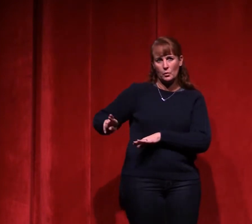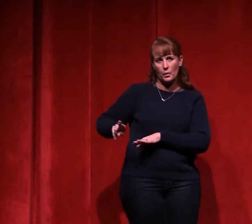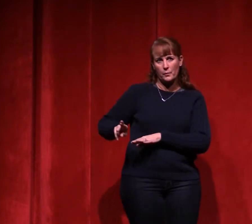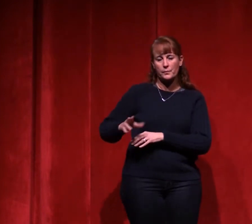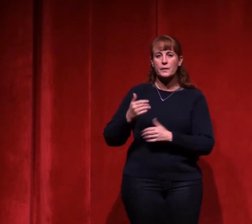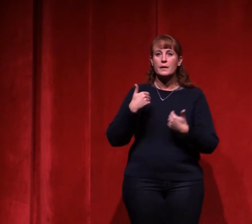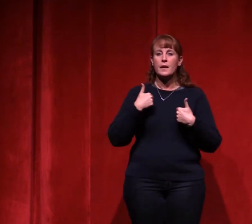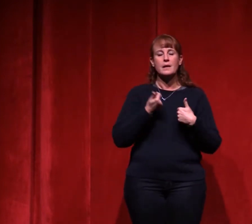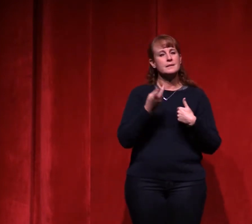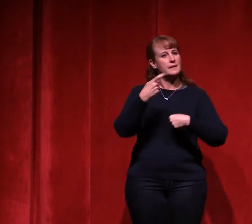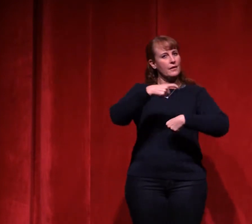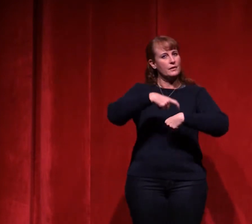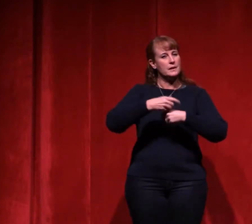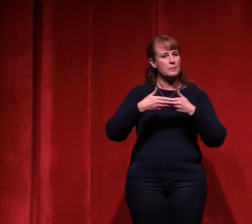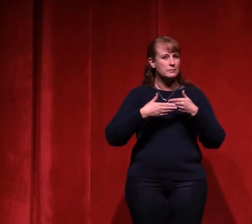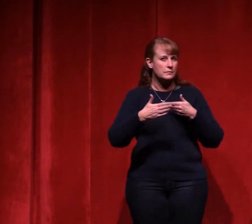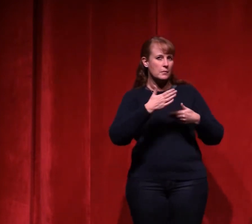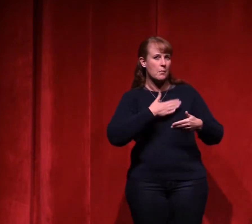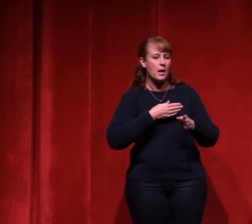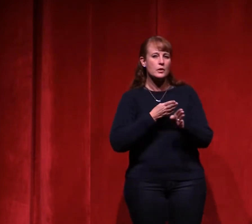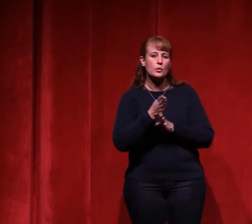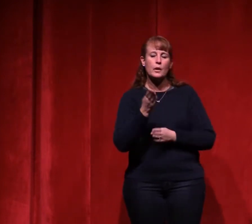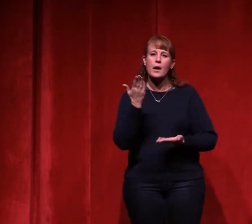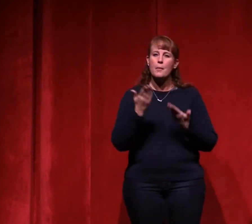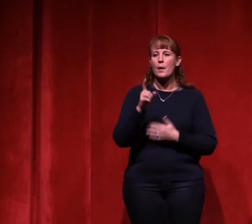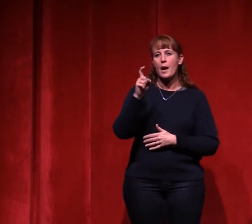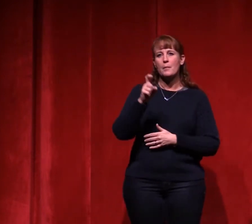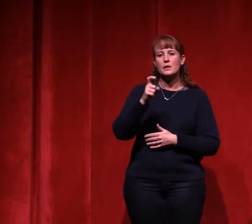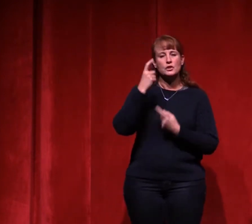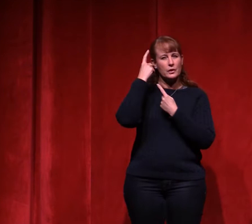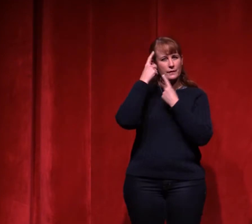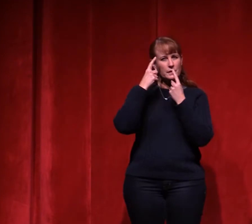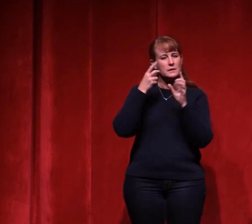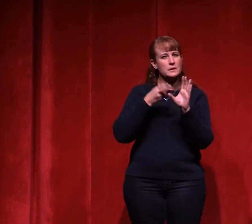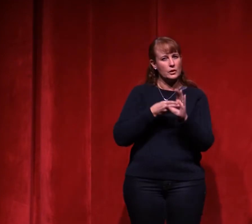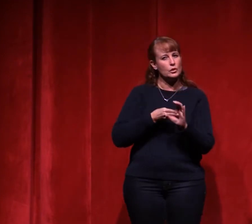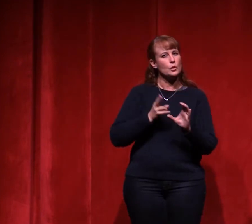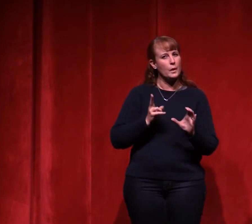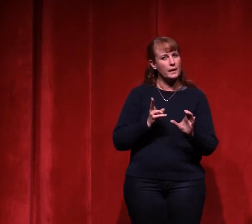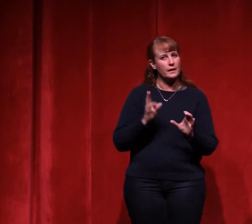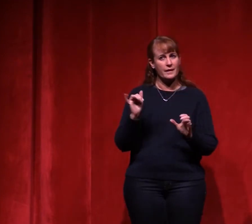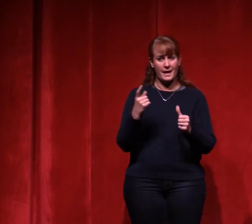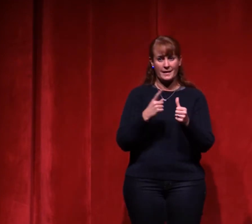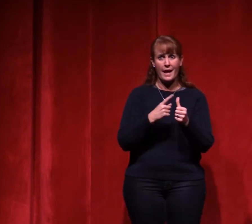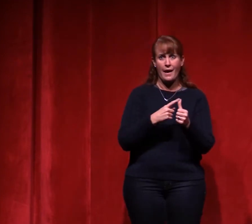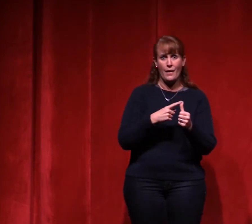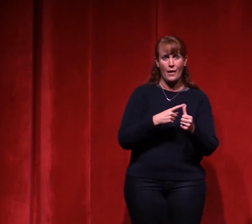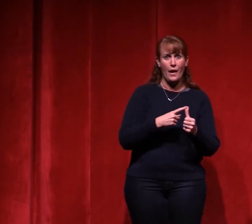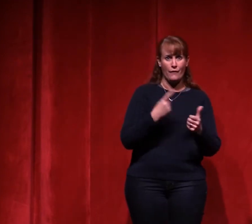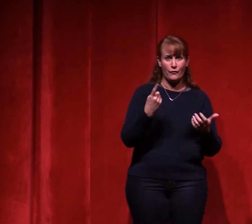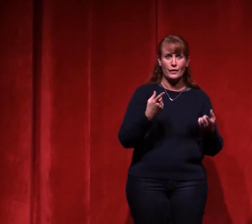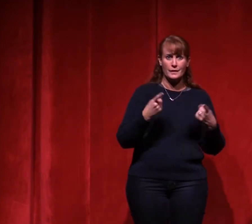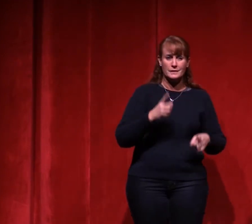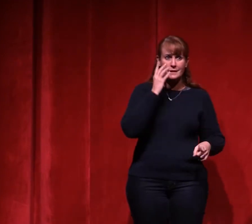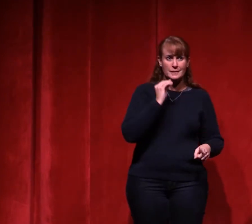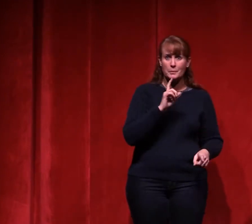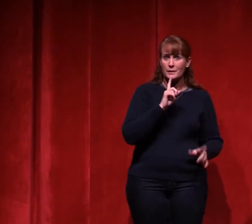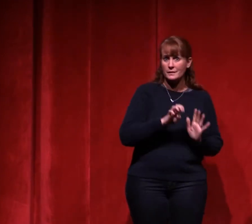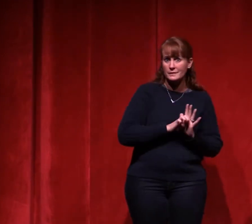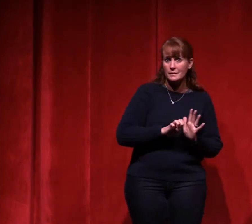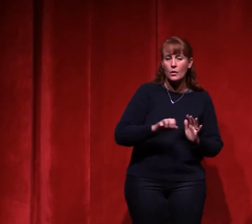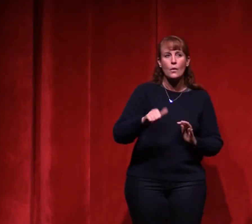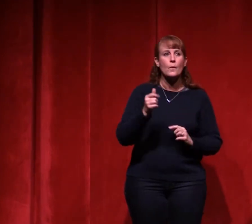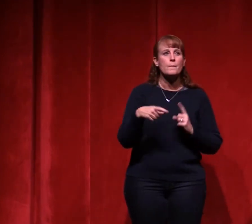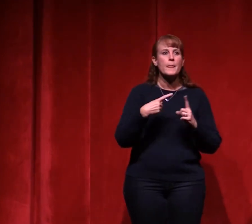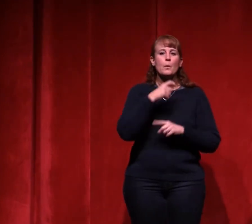Now, there are many times over the course of my career when I probably should have considered quitting, like that first fashion show, for example.